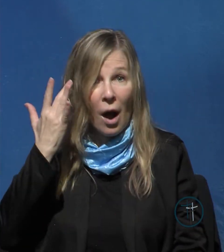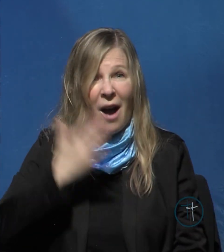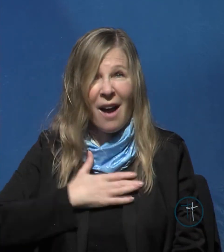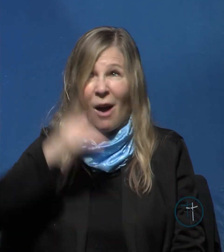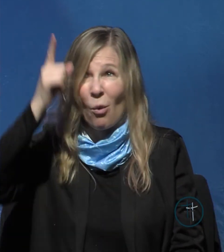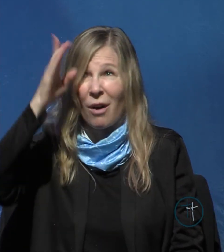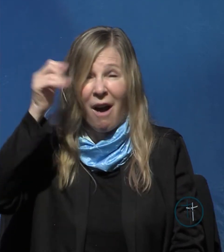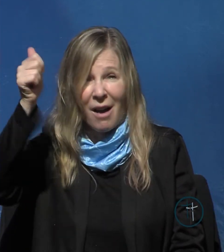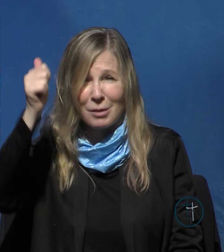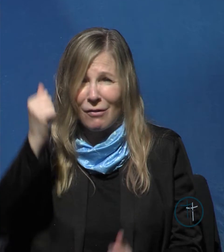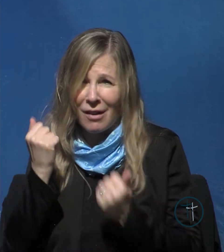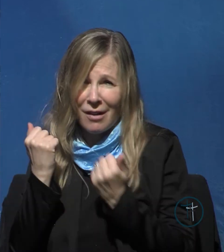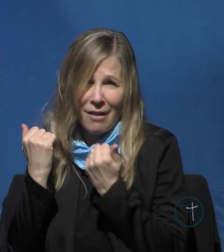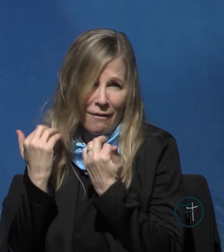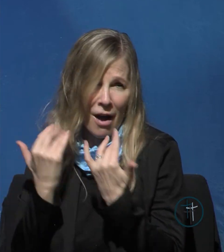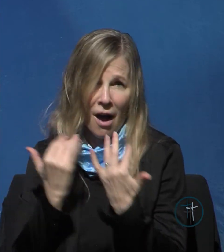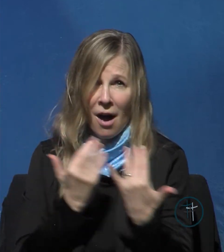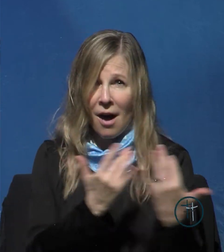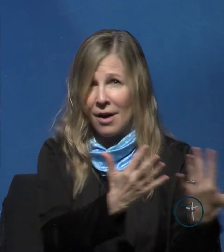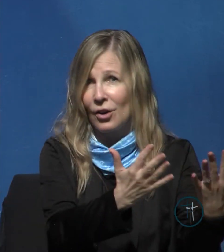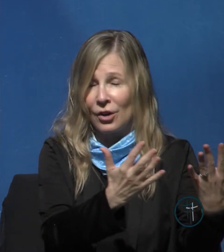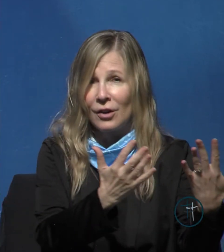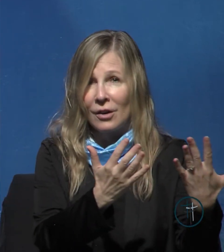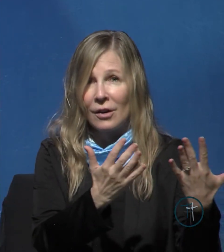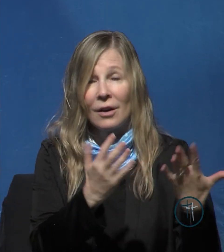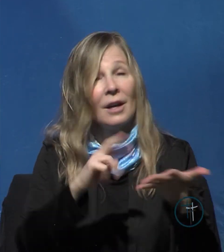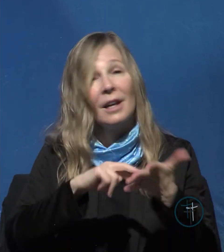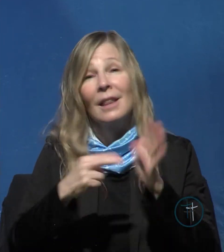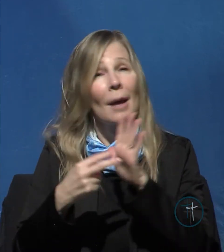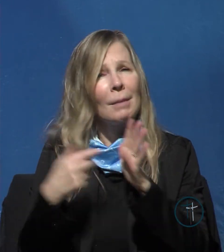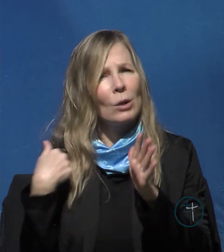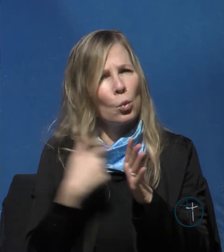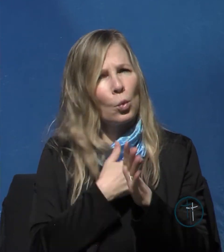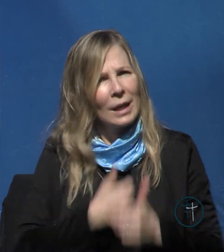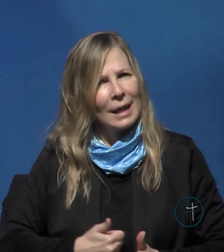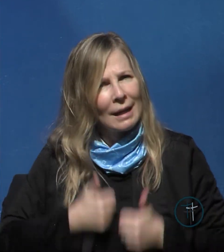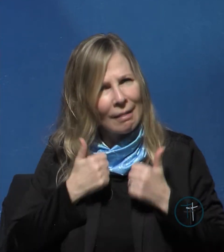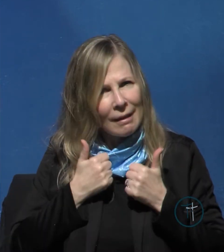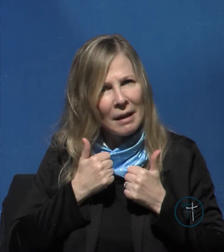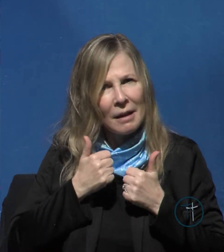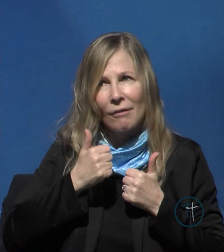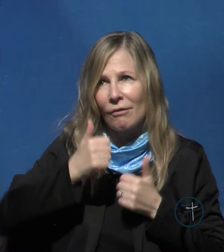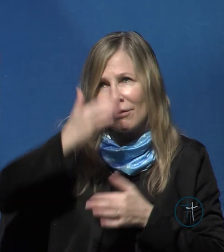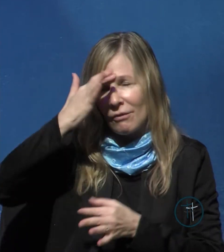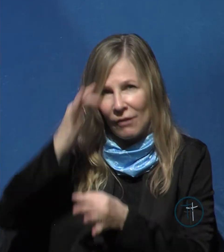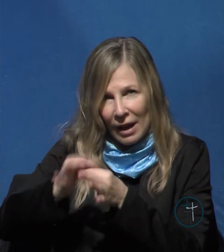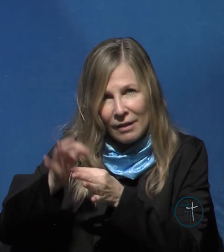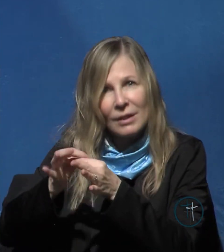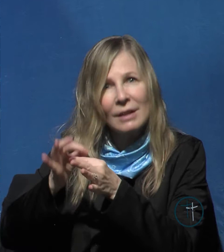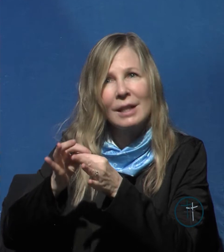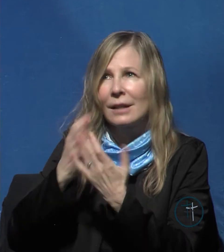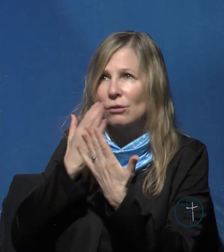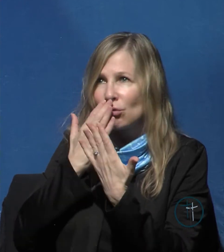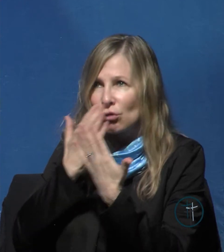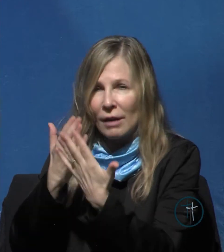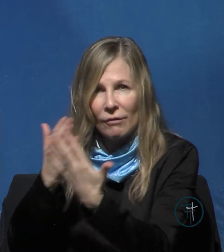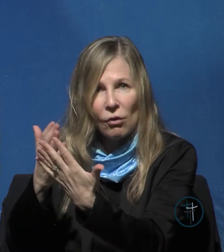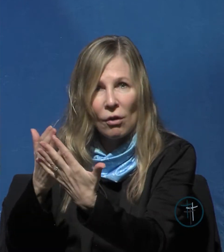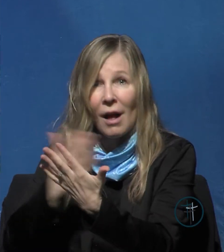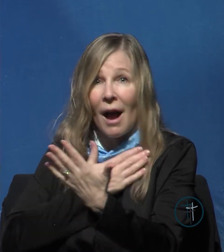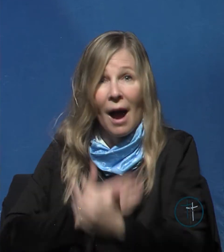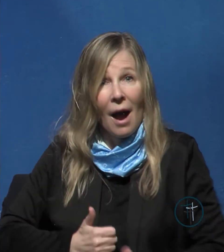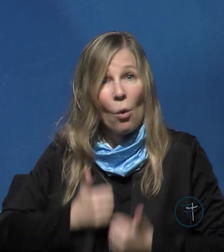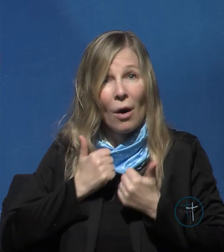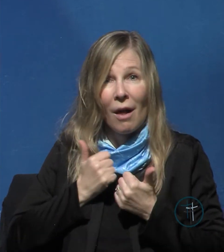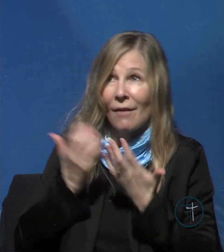fire." In other words, we live thankfully, we live faithfully, and our lives are a service. Always in humility, understanding that